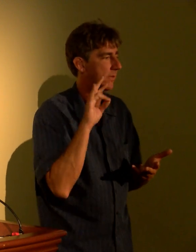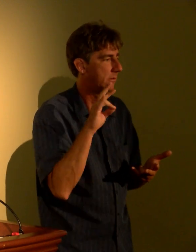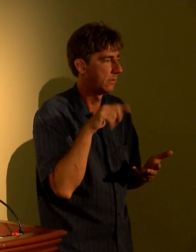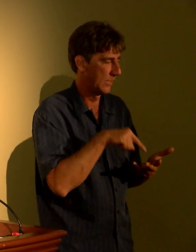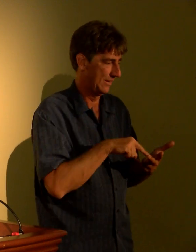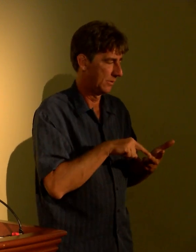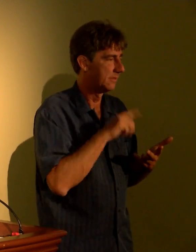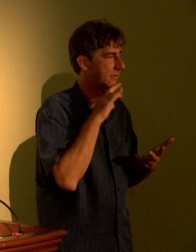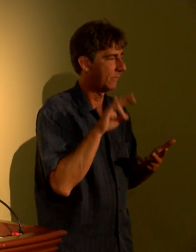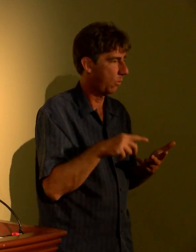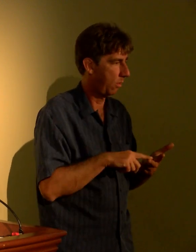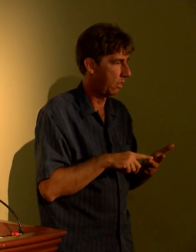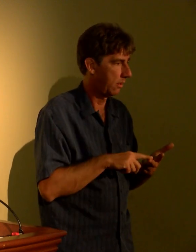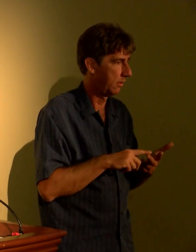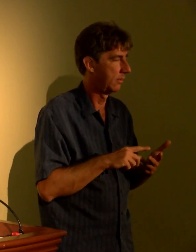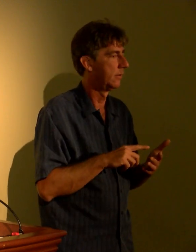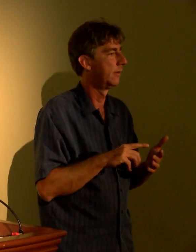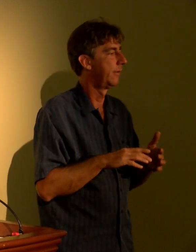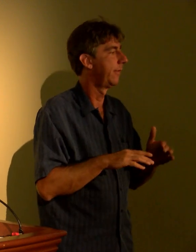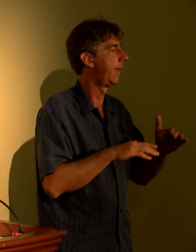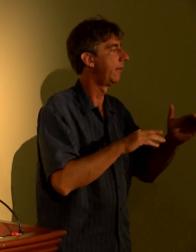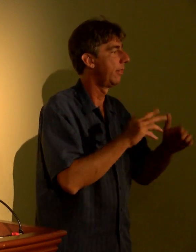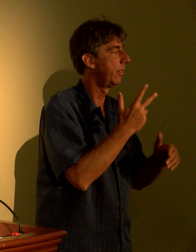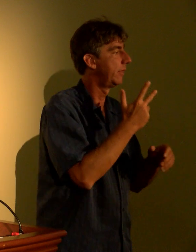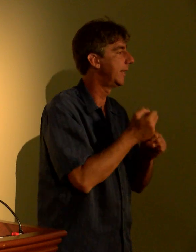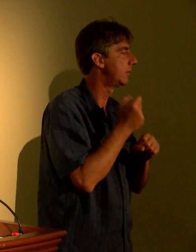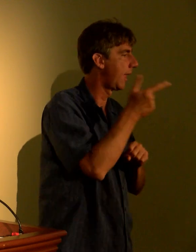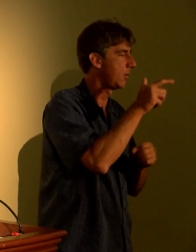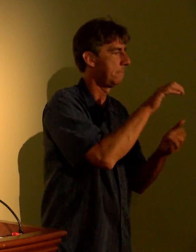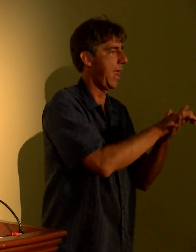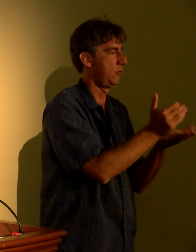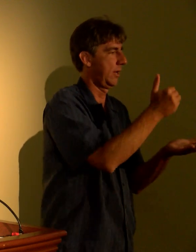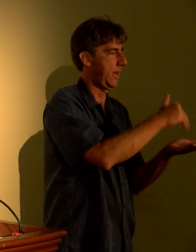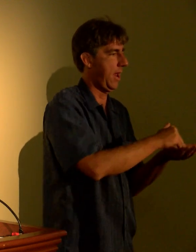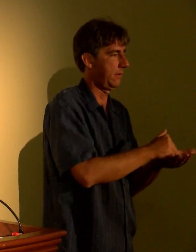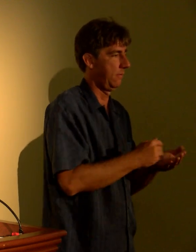later, Dr. Brewster married a Ruth Avery of Brooklyn, Connecticut,